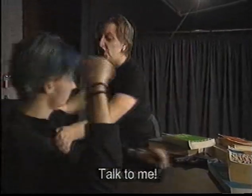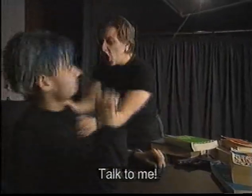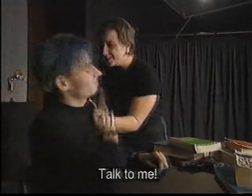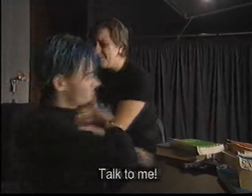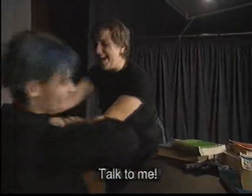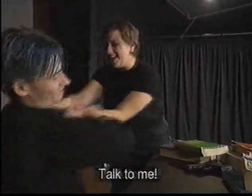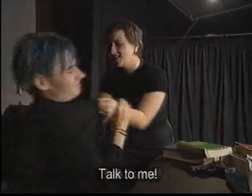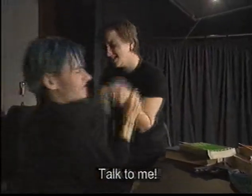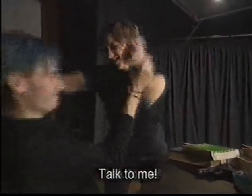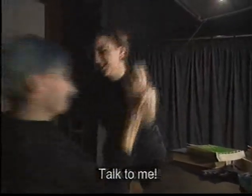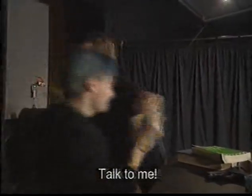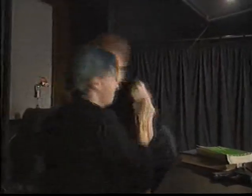Talk to me!